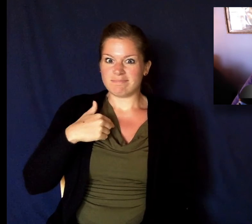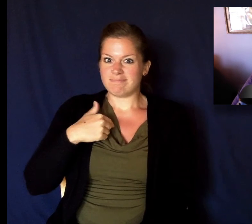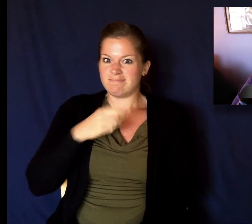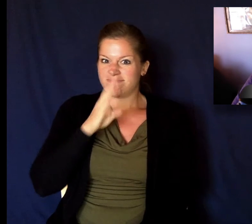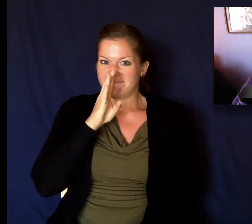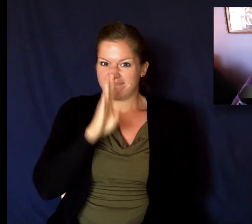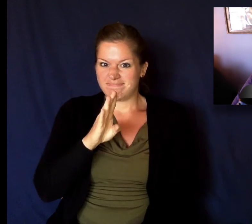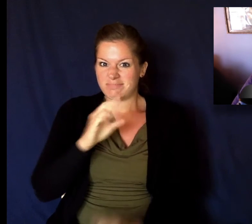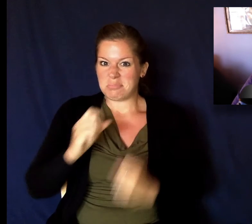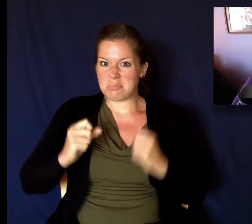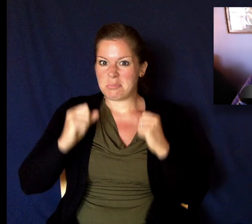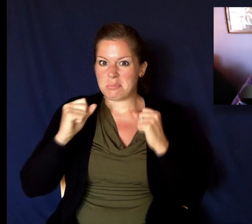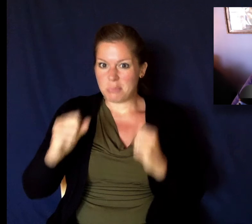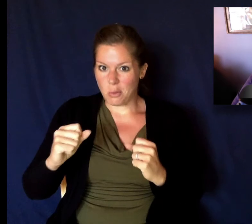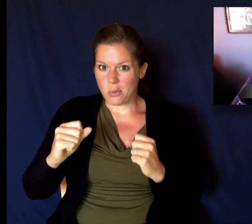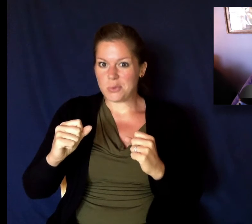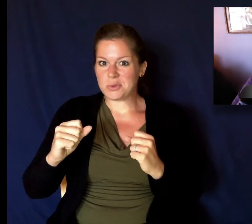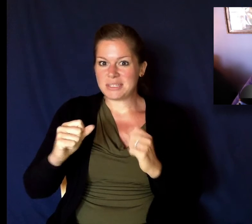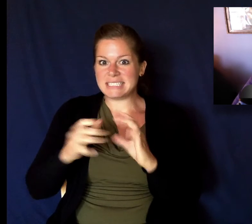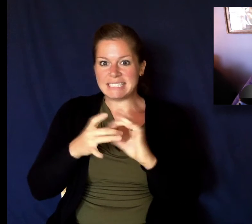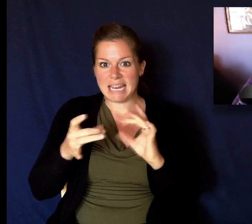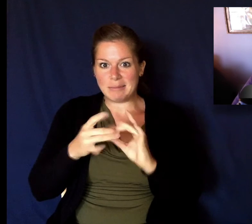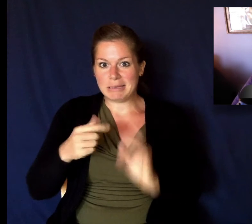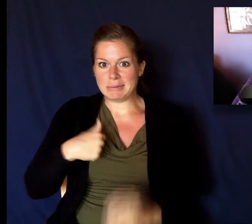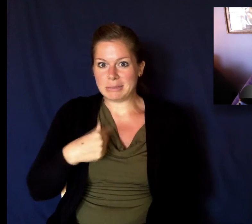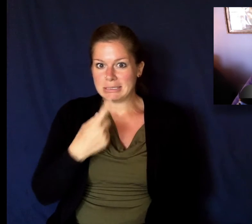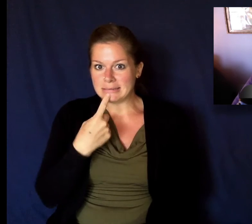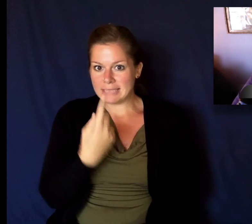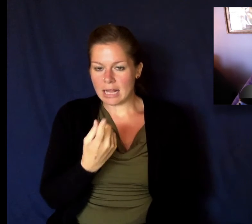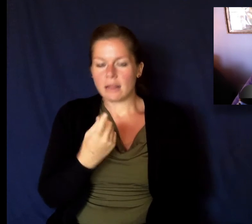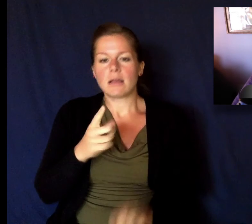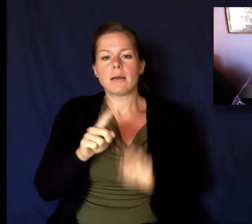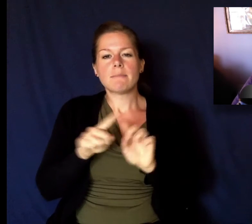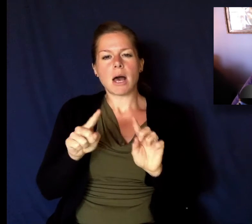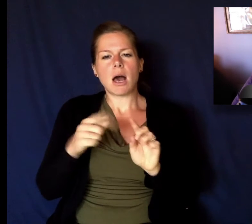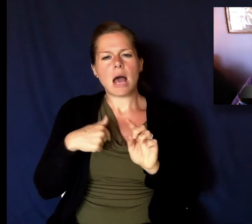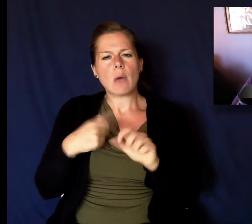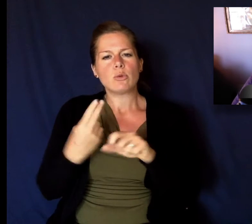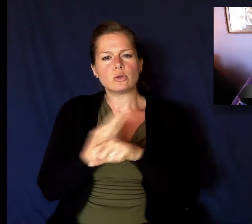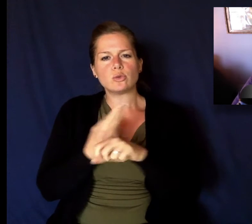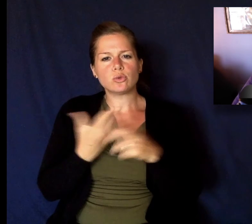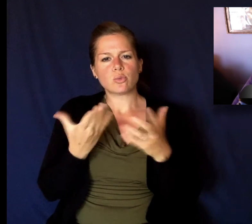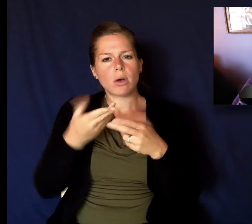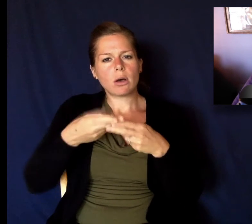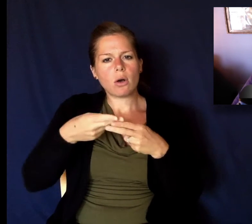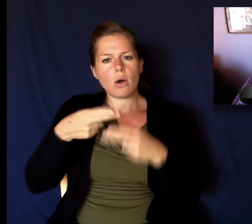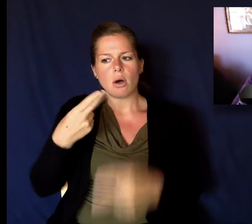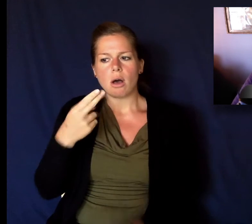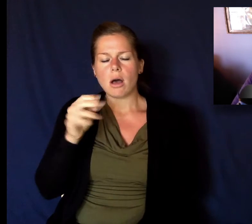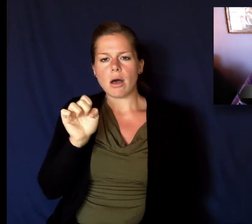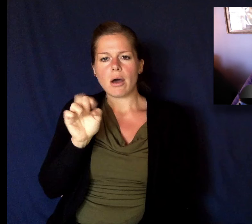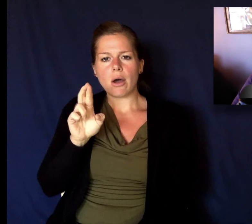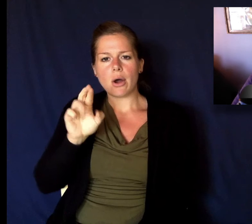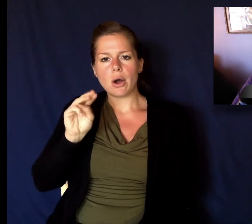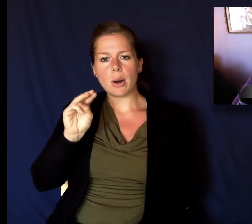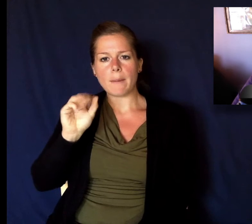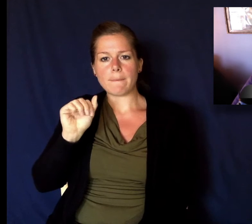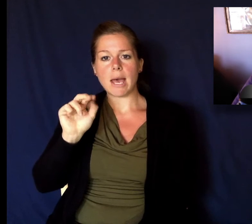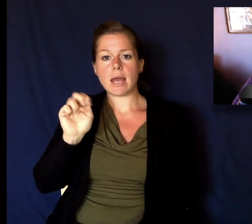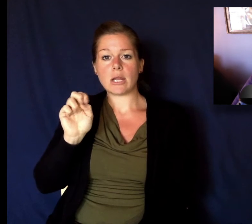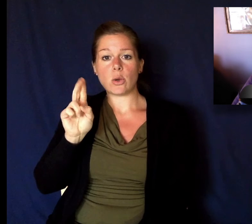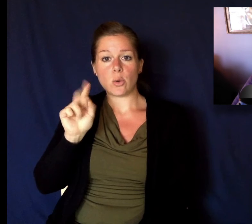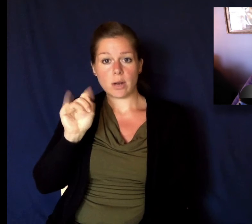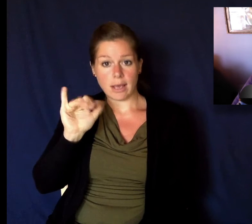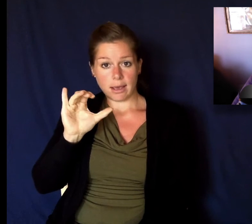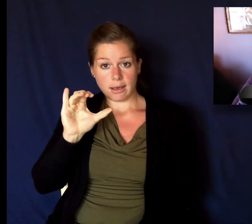but I'm going to employ a hermeneutic, that a biblical interpretation, and that's what the word hermeneutic means.